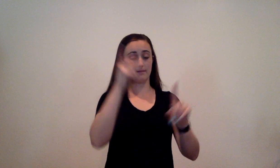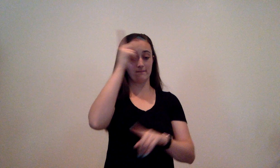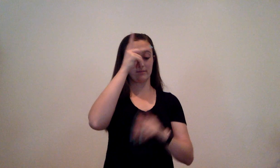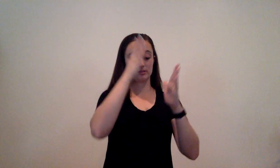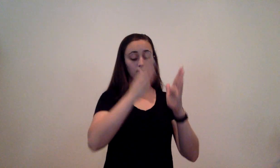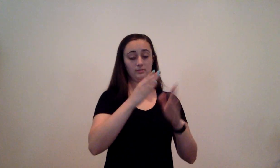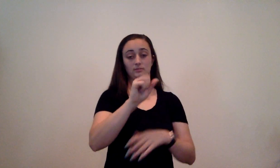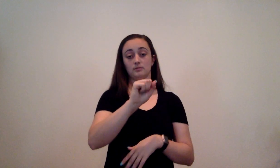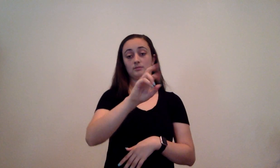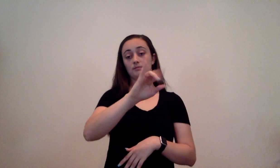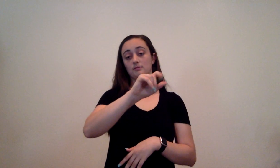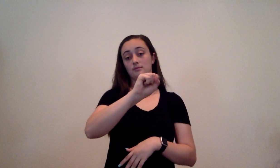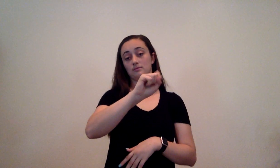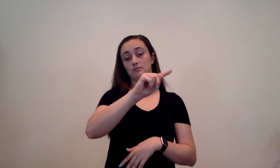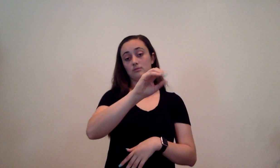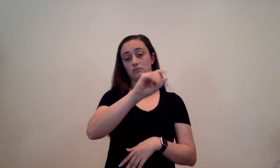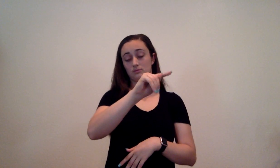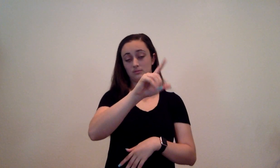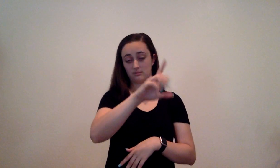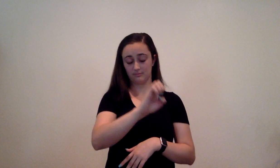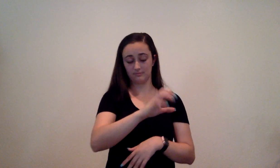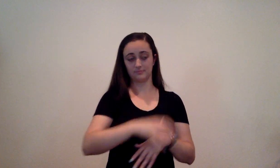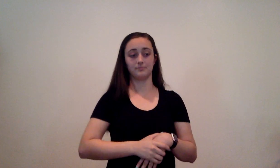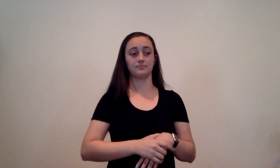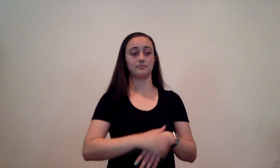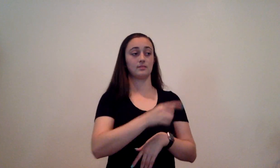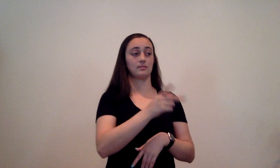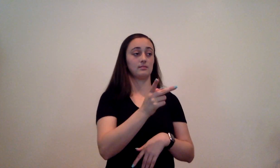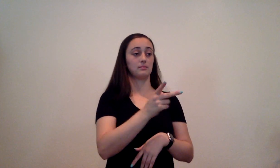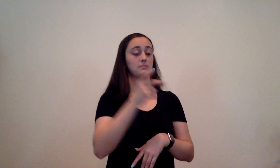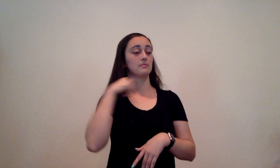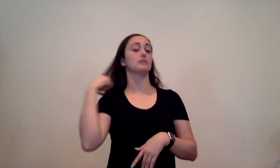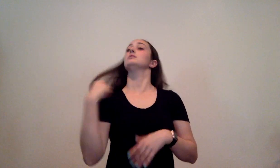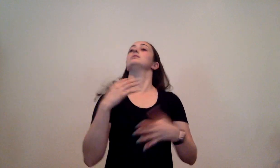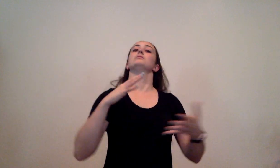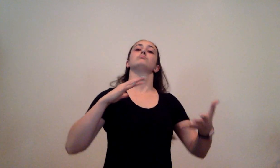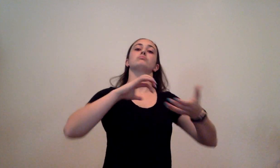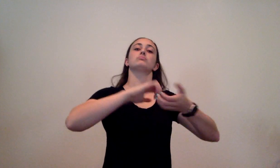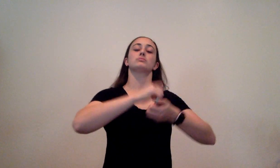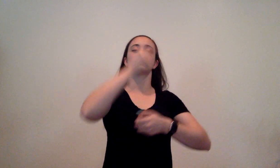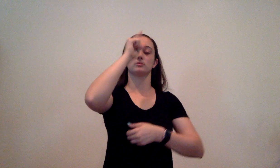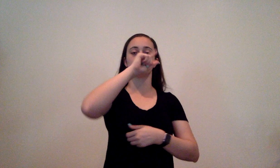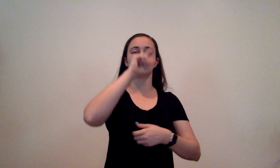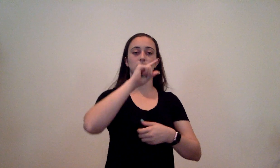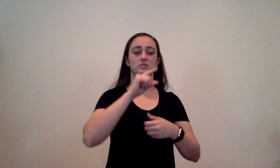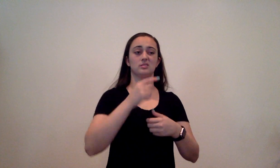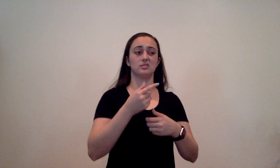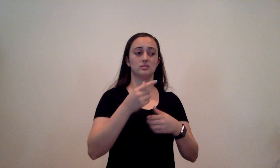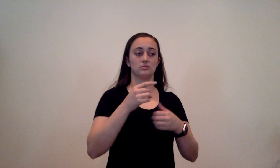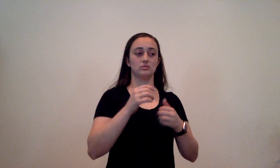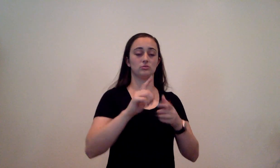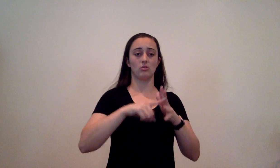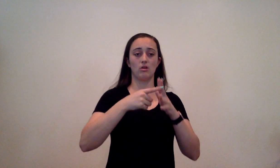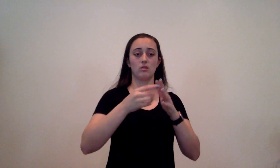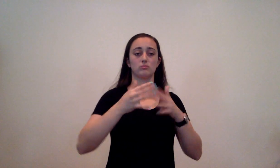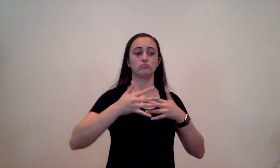After uniting most of Greece, he stretched the Greek Empire all the way to India to the east and Egypt